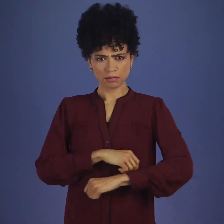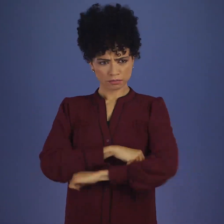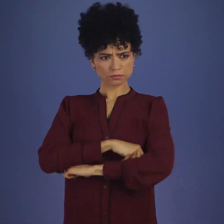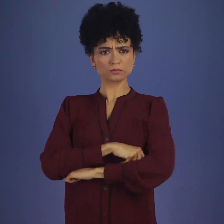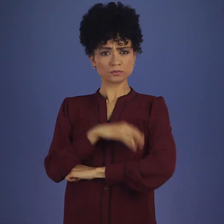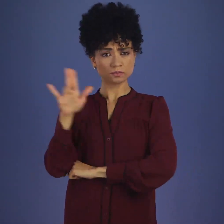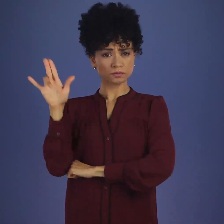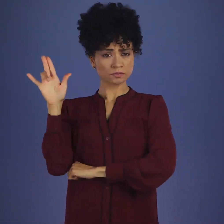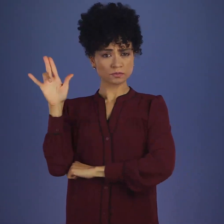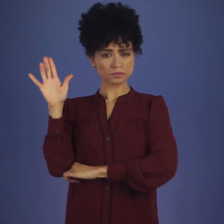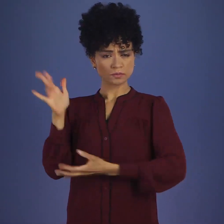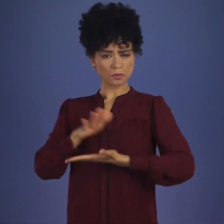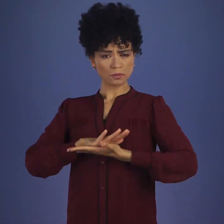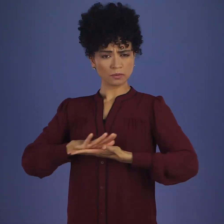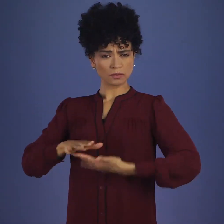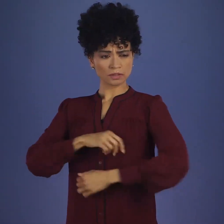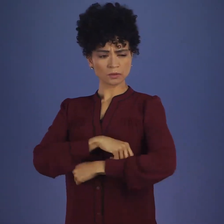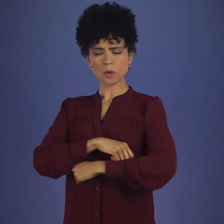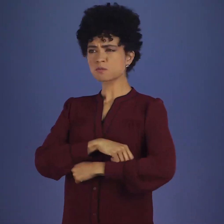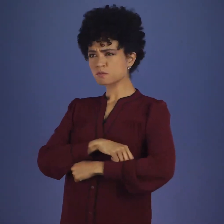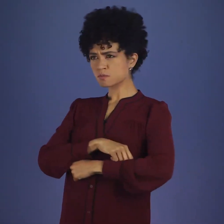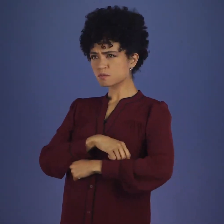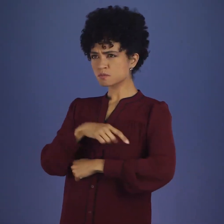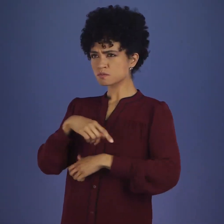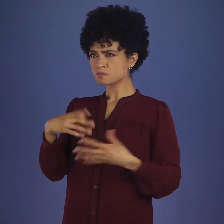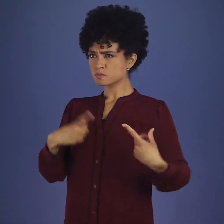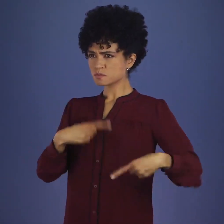Elders, temporarily turned Pharisee, have sulked.